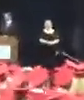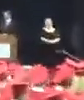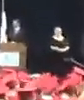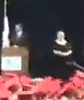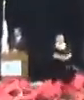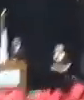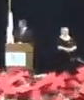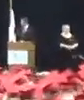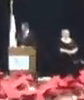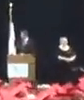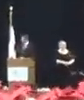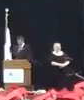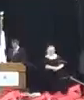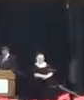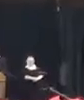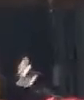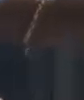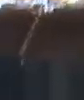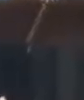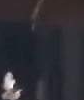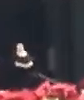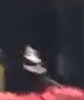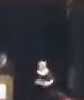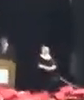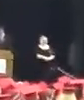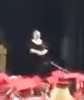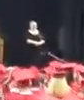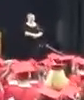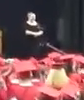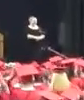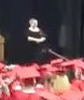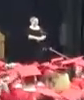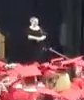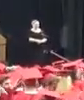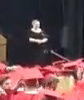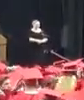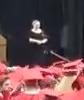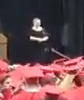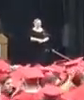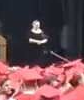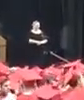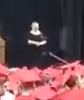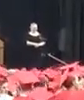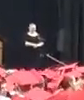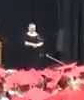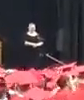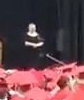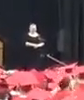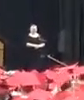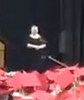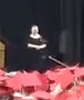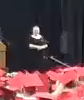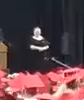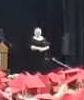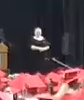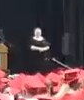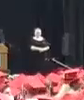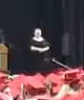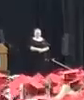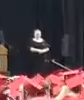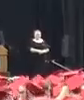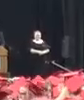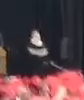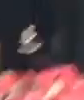Hello. I'm down at City High right now. I'm at the City High graduation. City High! Why, where are